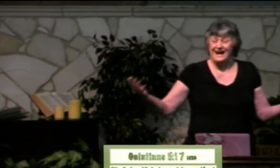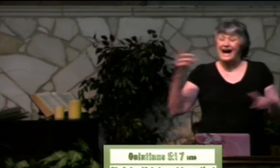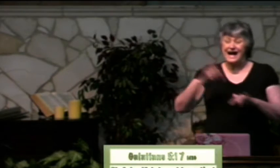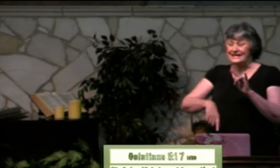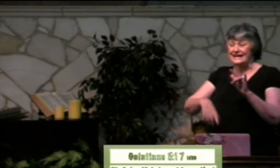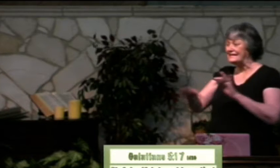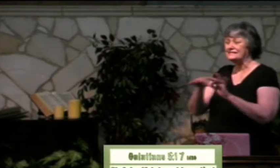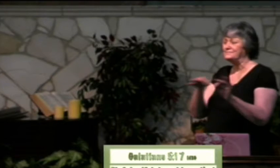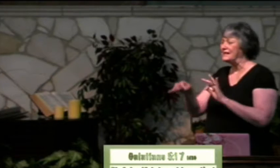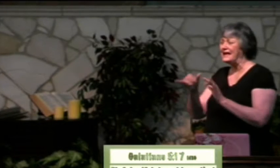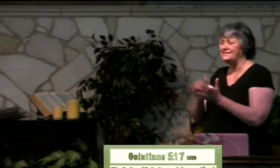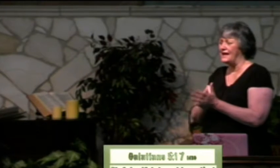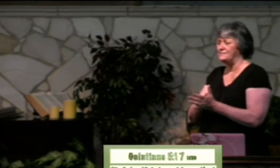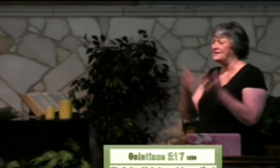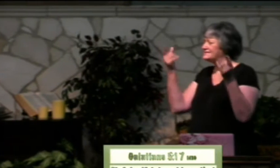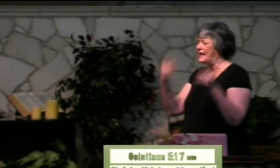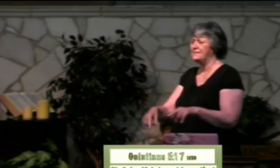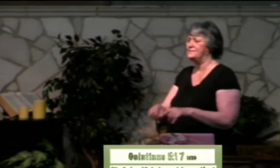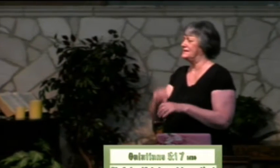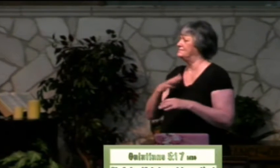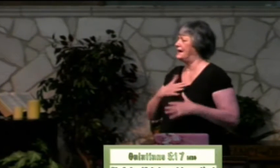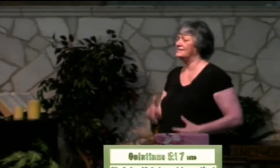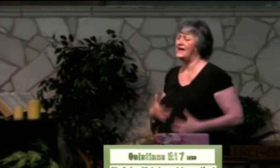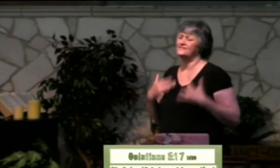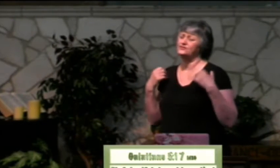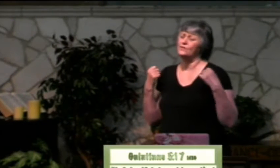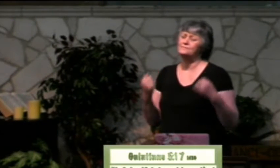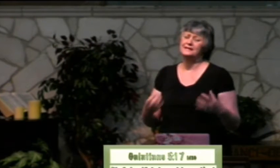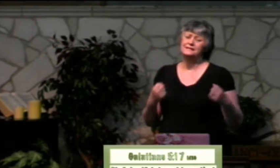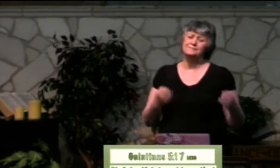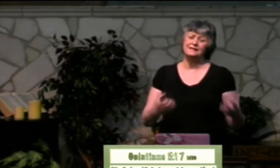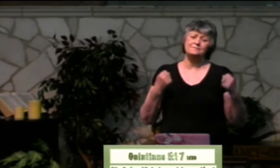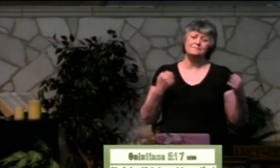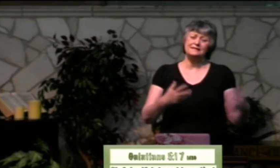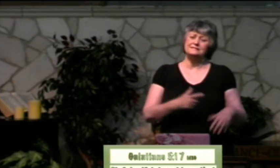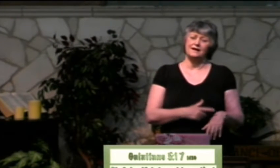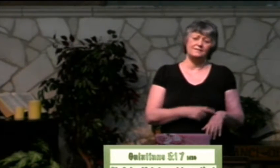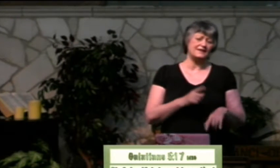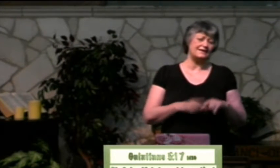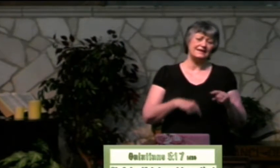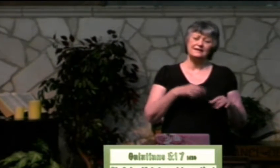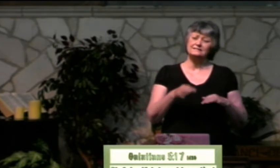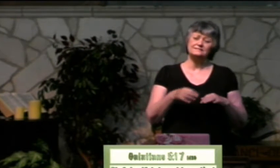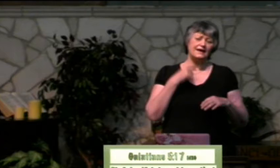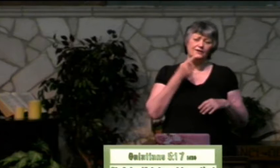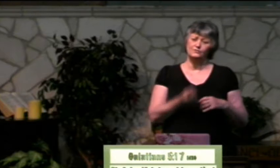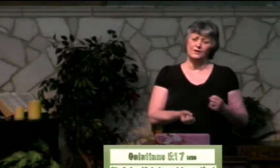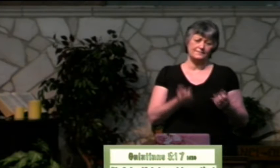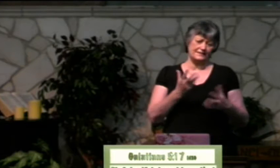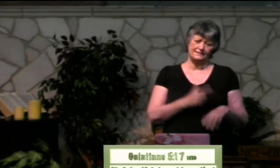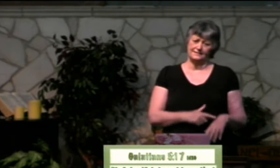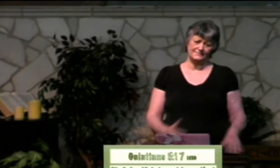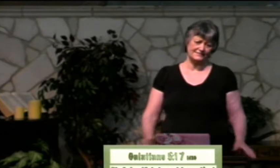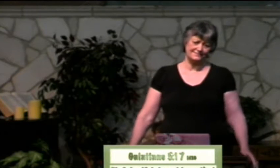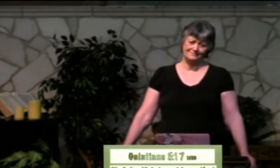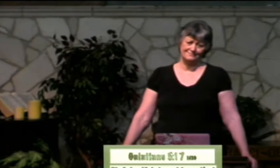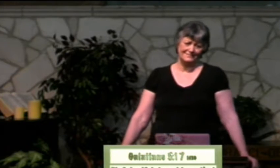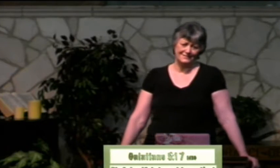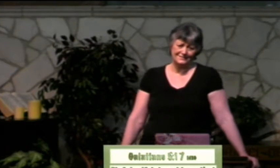I can't explain that, but it's happened in my life so many, many, many times. I can't tell you how many times.